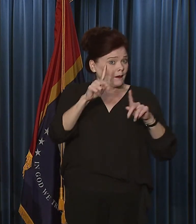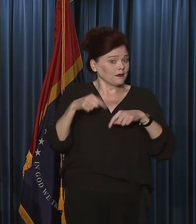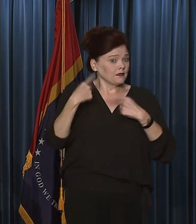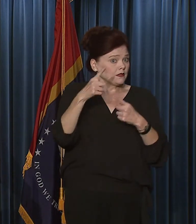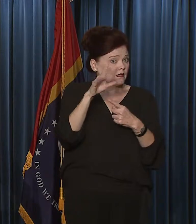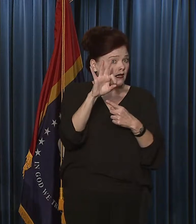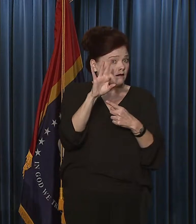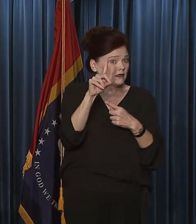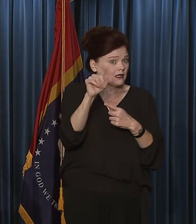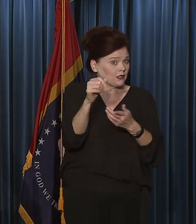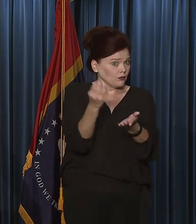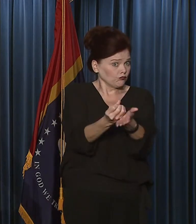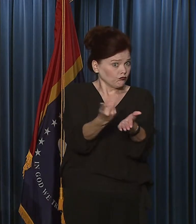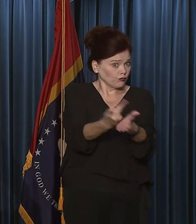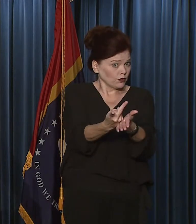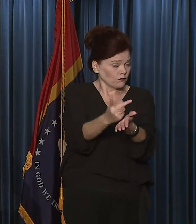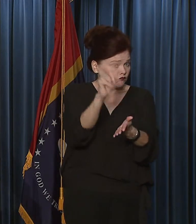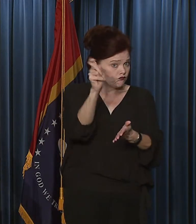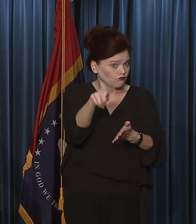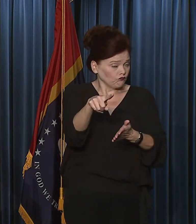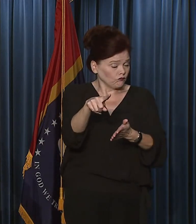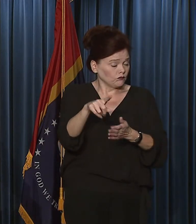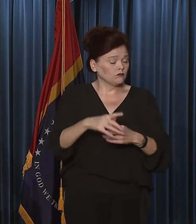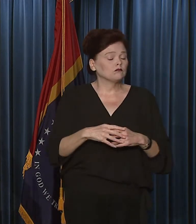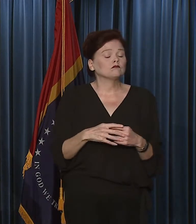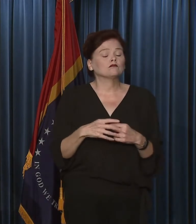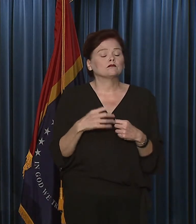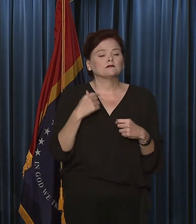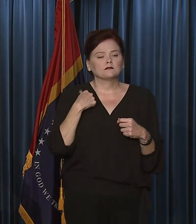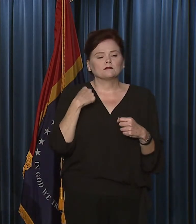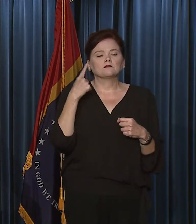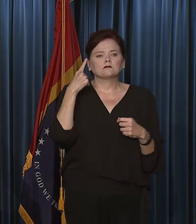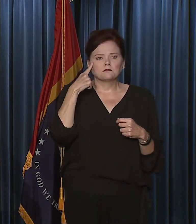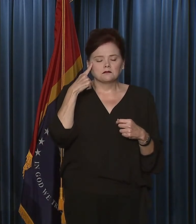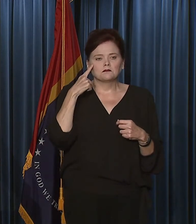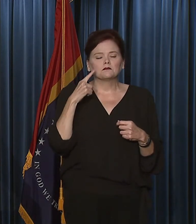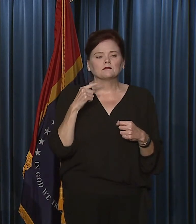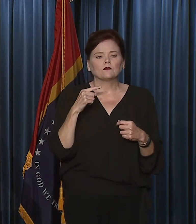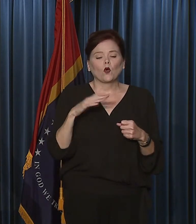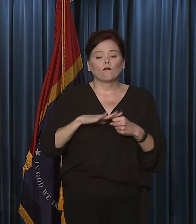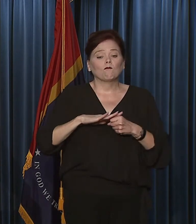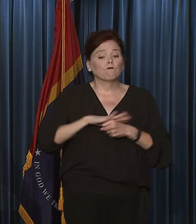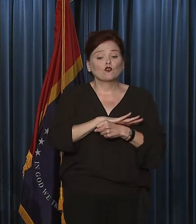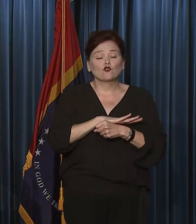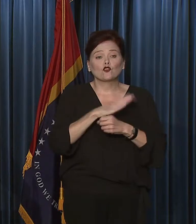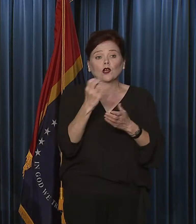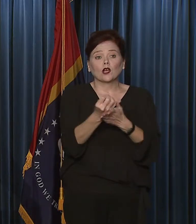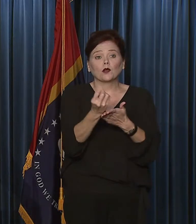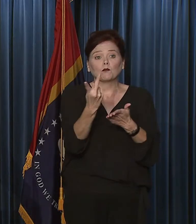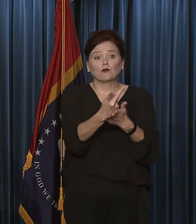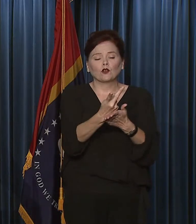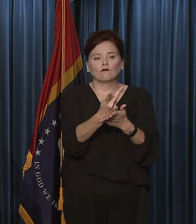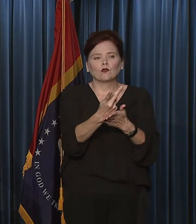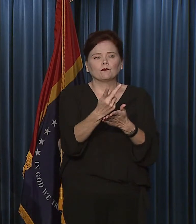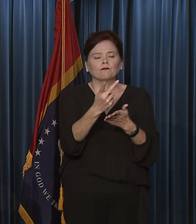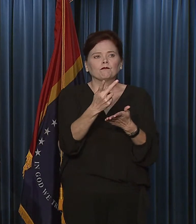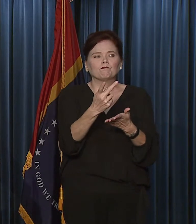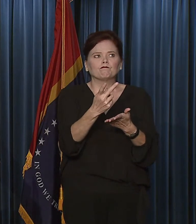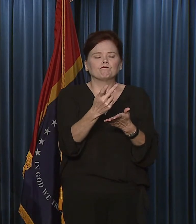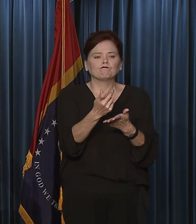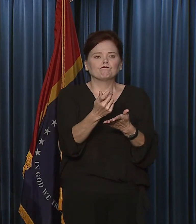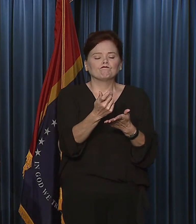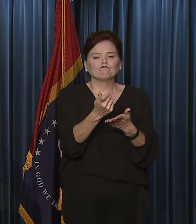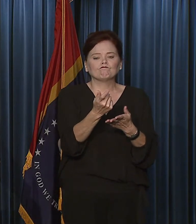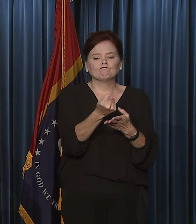shot with full approval? I do think that the full approval removes